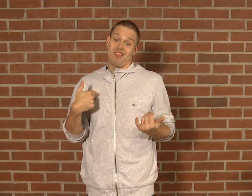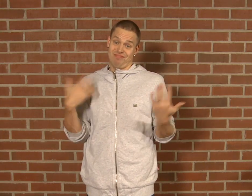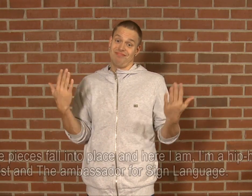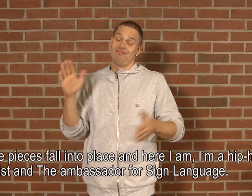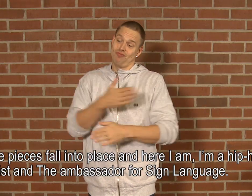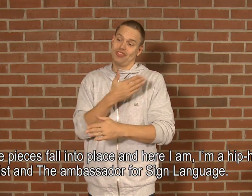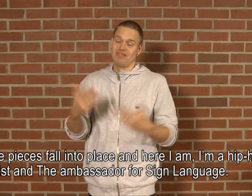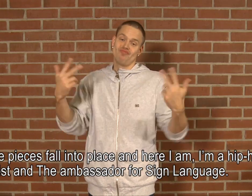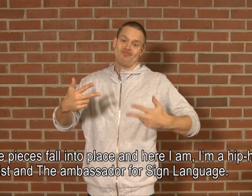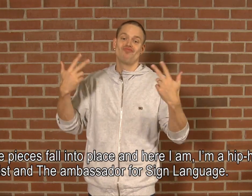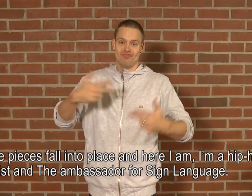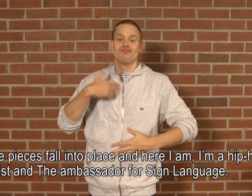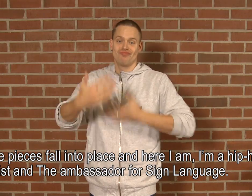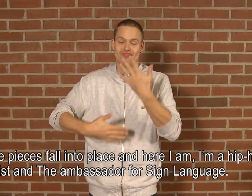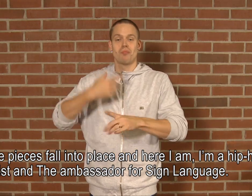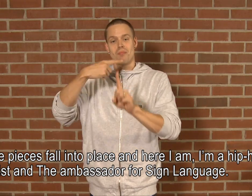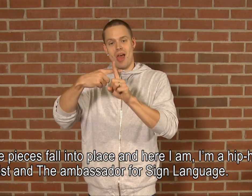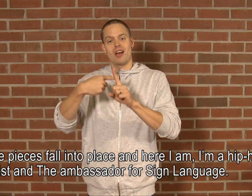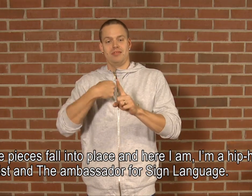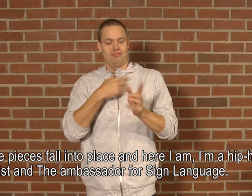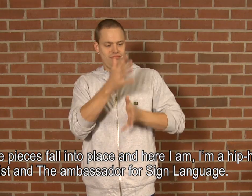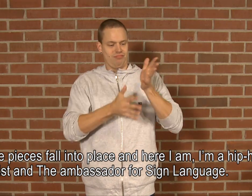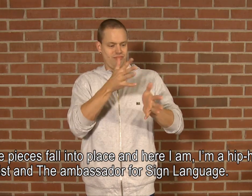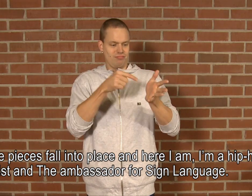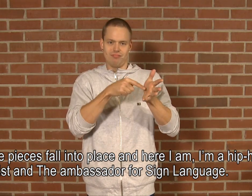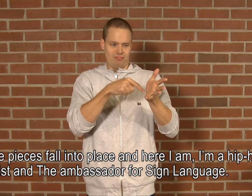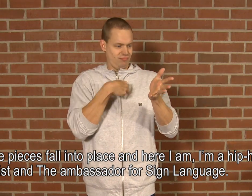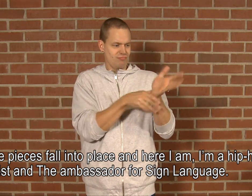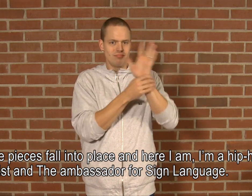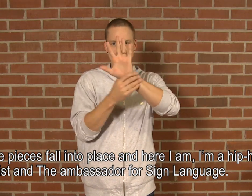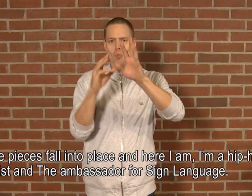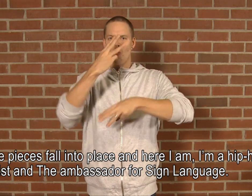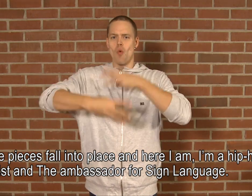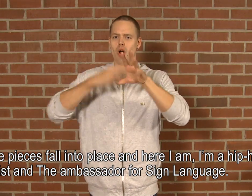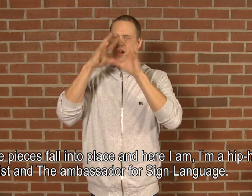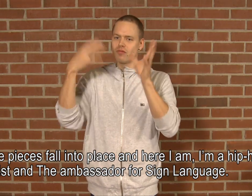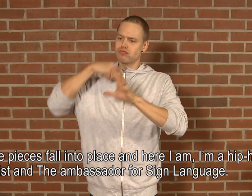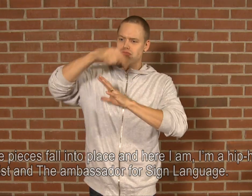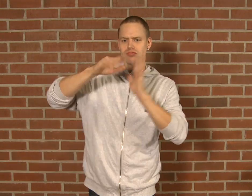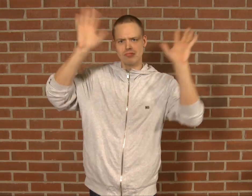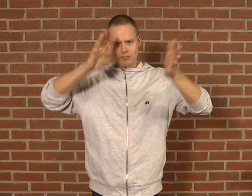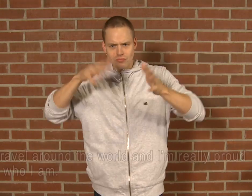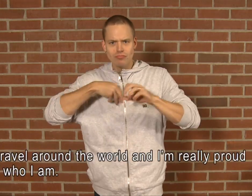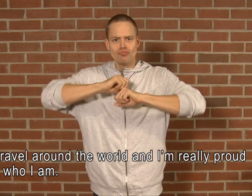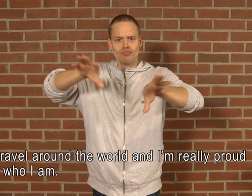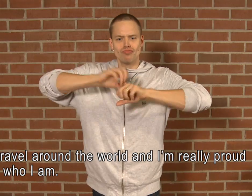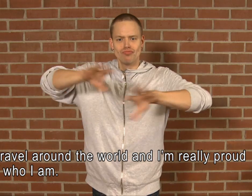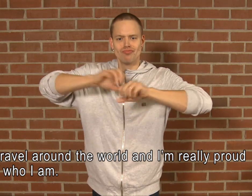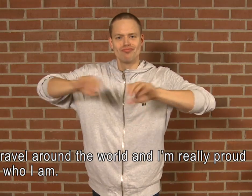I live it up, you dream about it, I'm a winner, that's what's up now I'm winner, winner, I'm a winner, winner And you can stand by if you want,